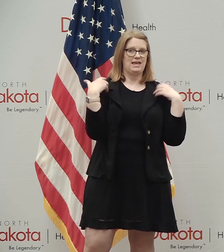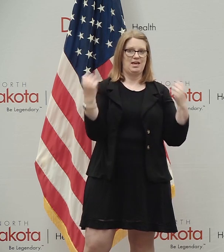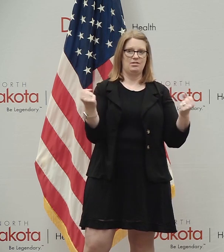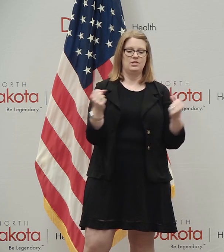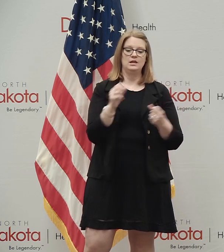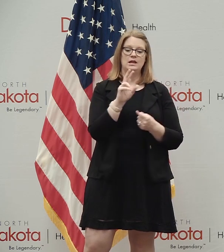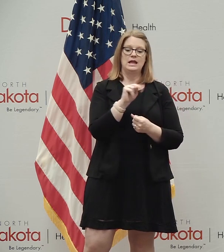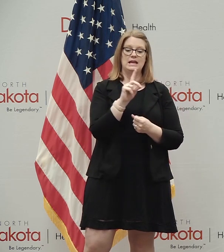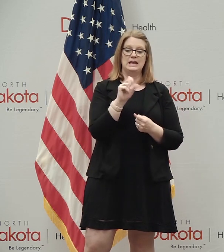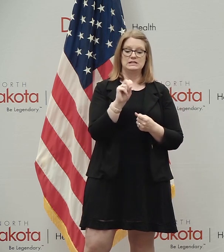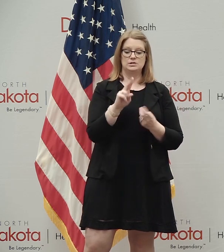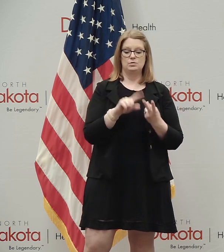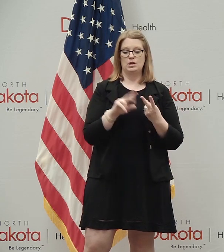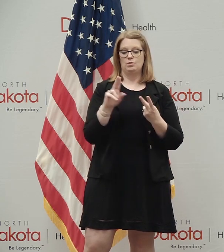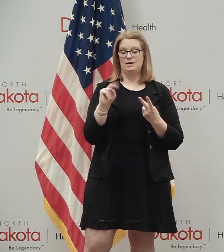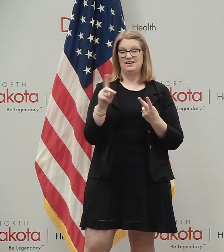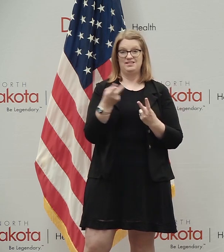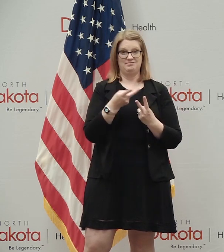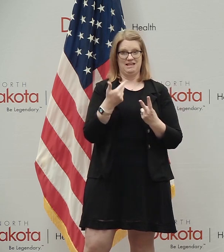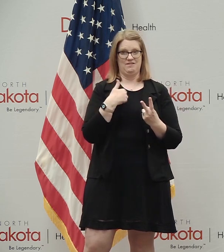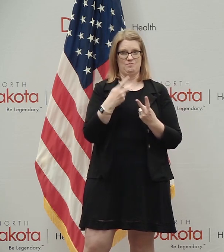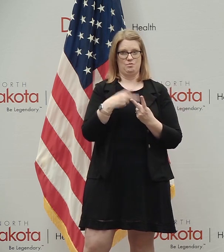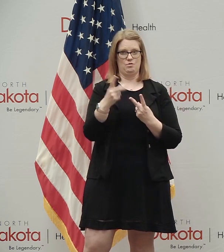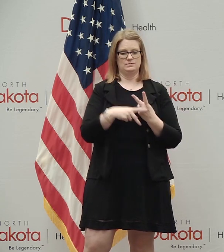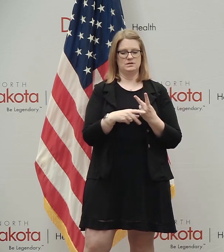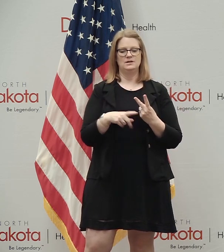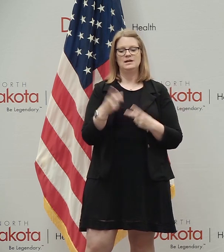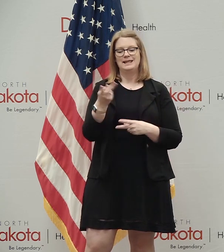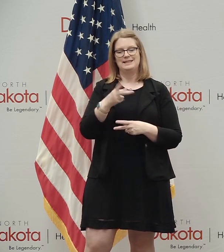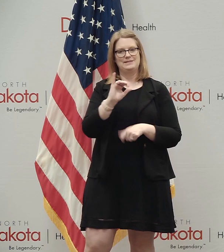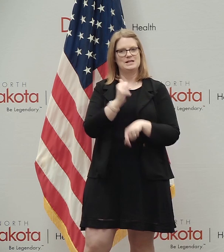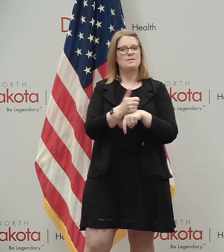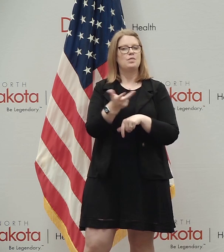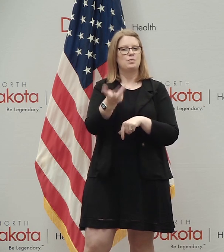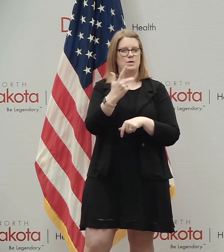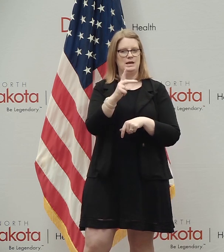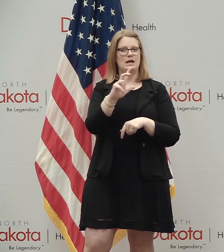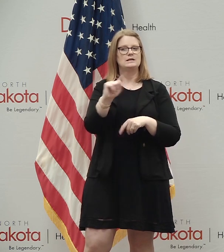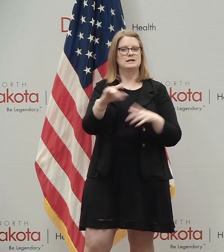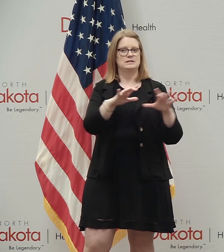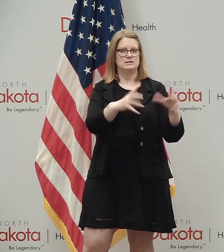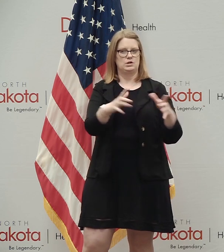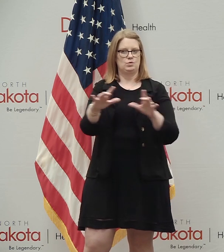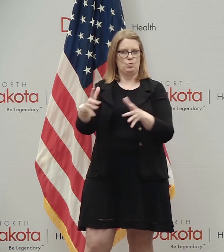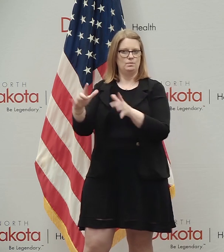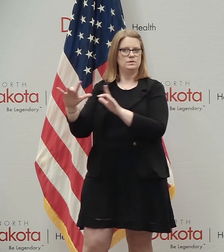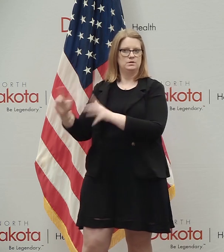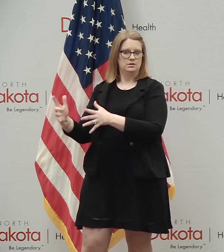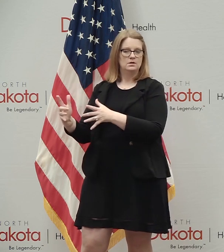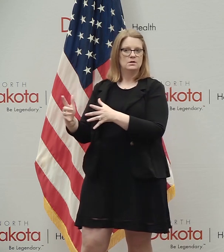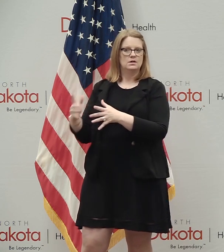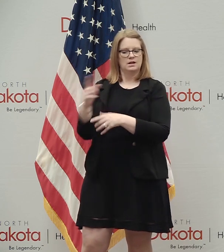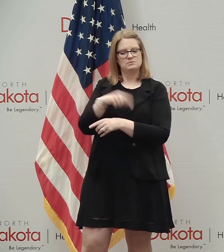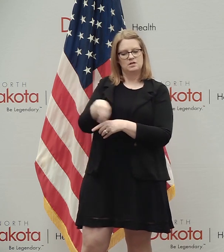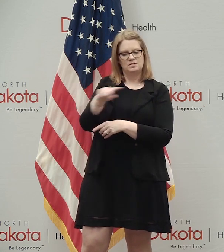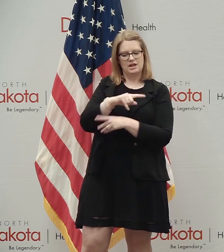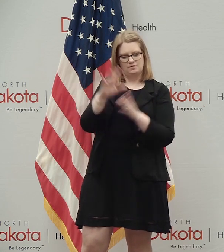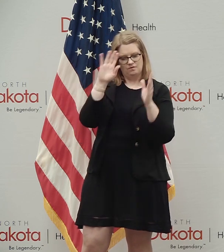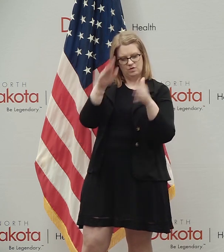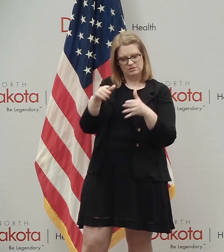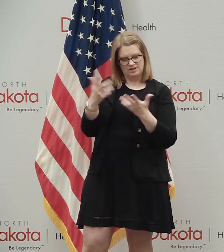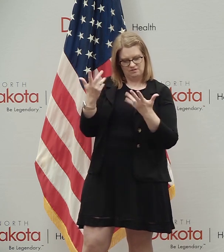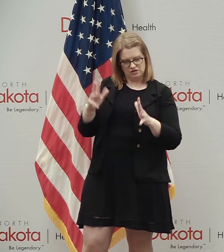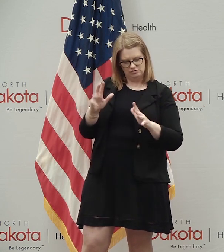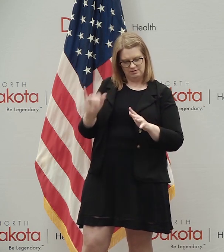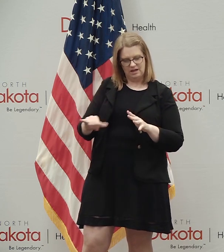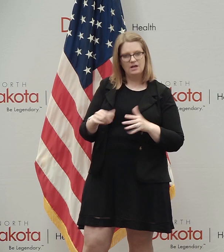both NDSU and UND. They've formed 3 contact tracing groups to supplement the state's ability to complete that critical task, and of course they're able to